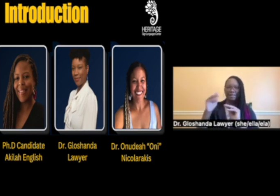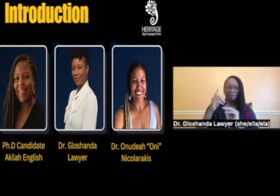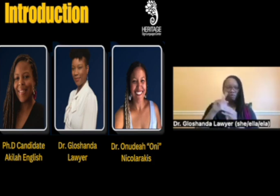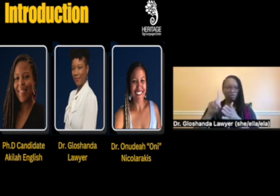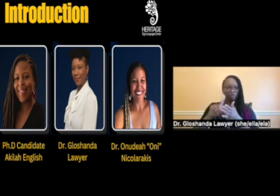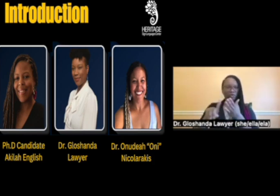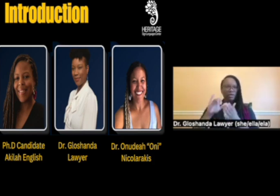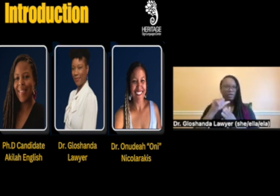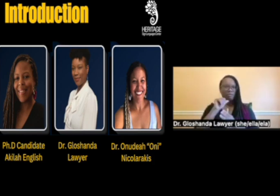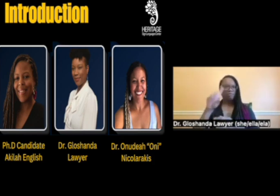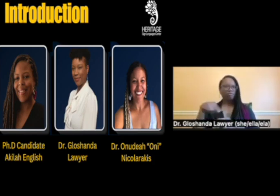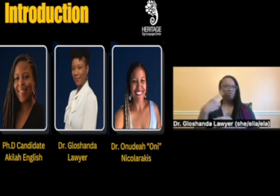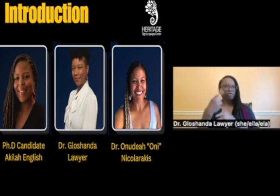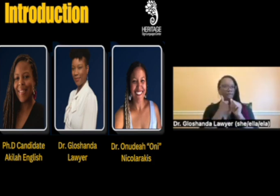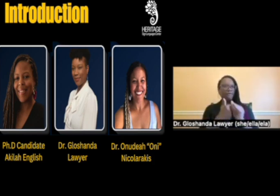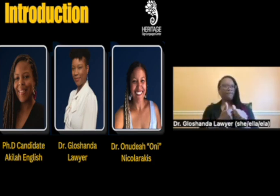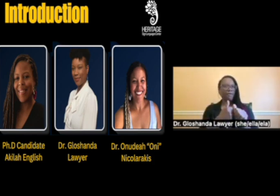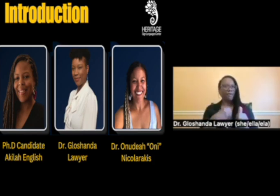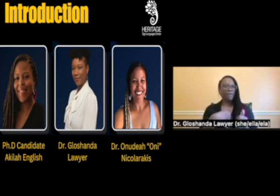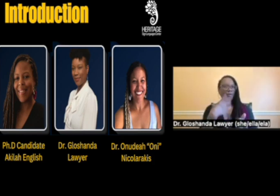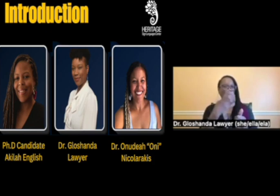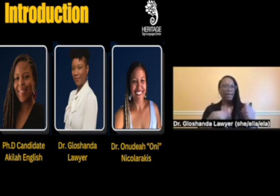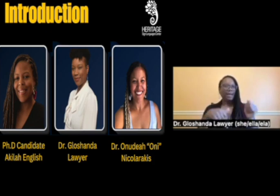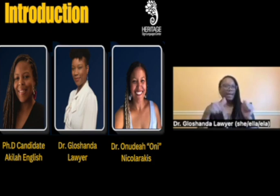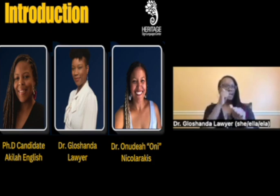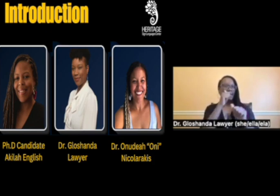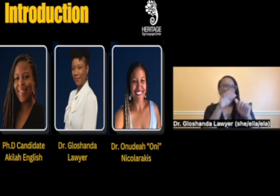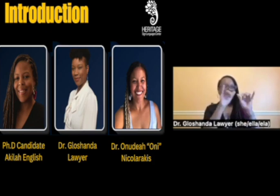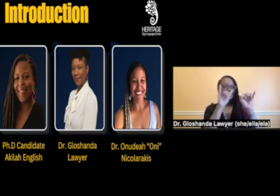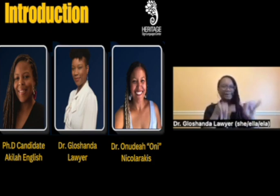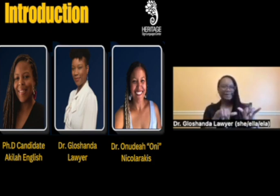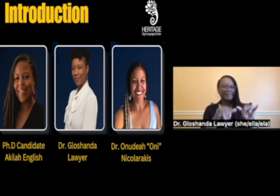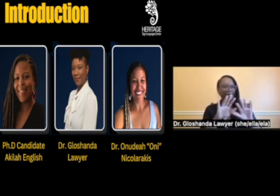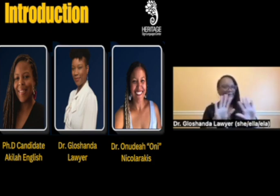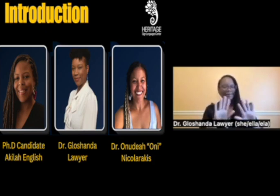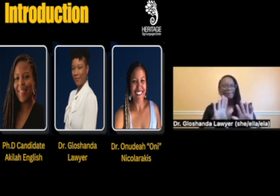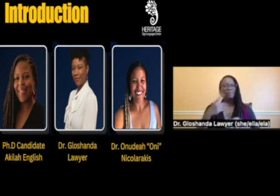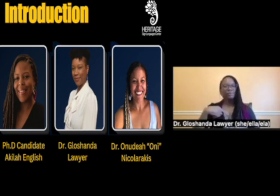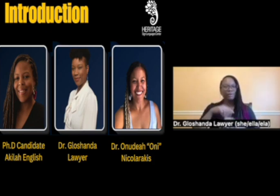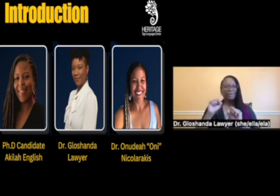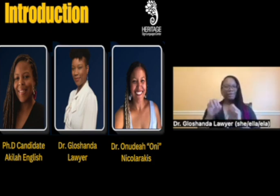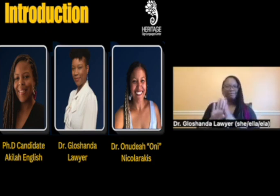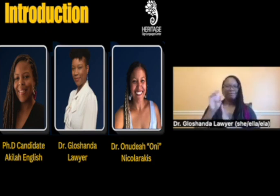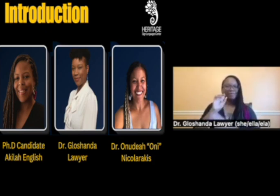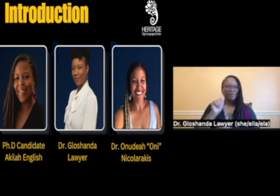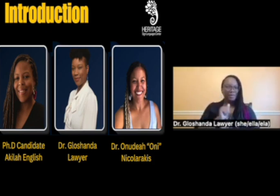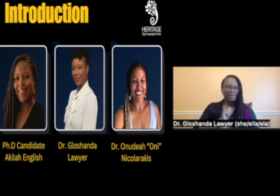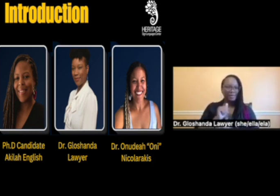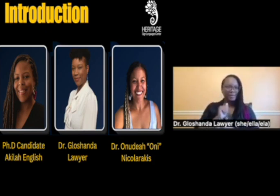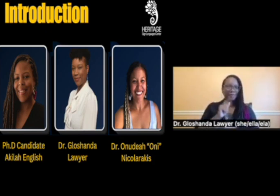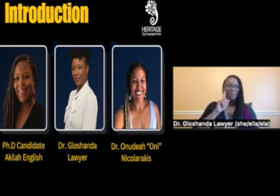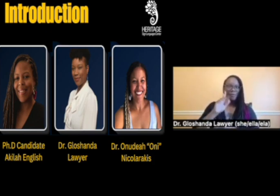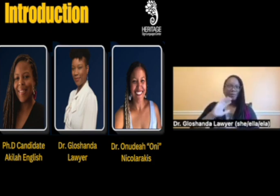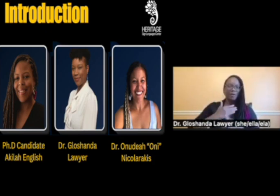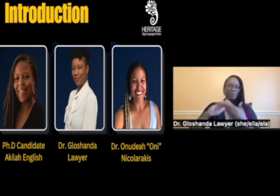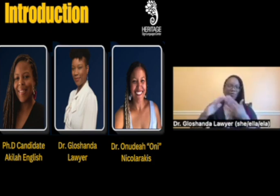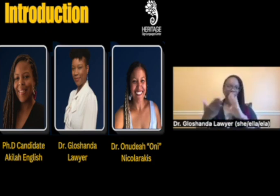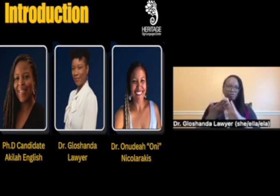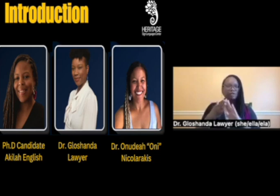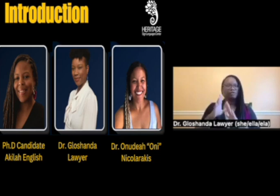theories, concepts, thinking about different methods that I can follow to go through the processes, setting up these